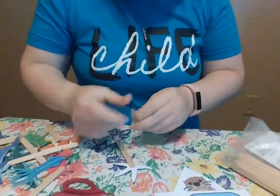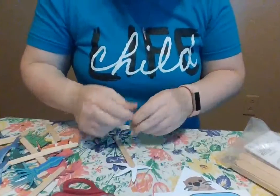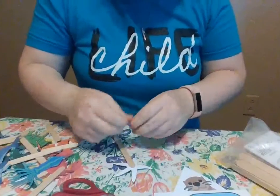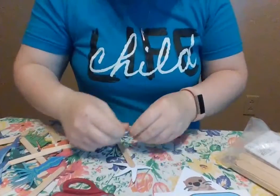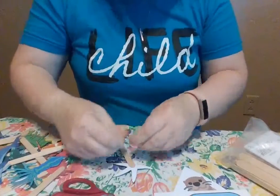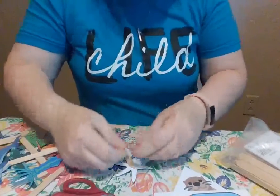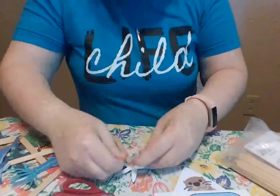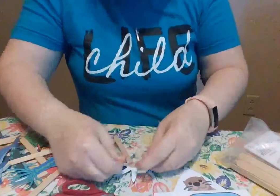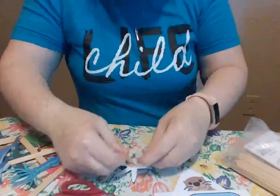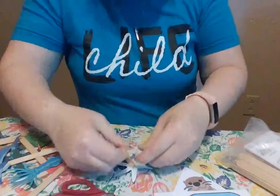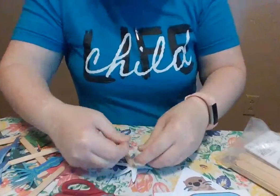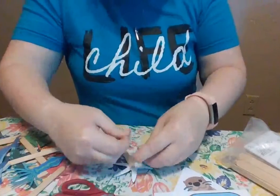like so.